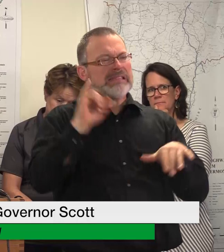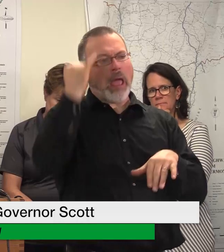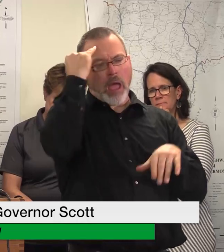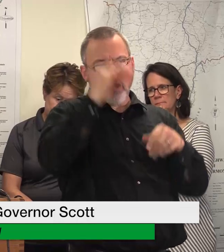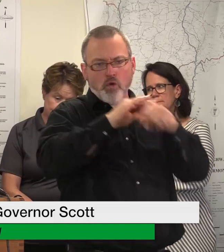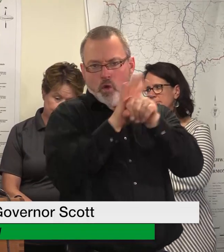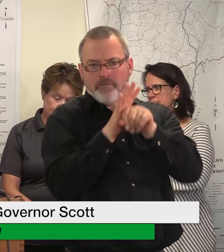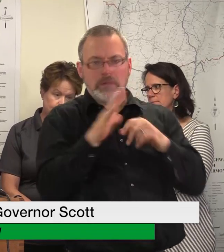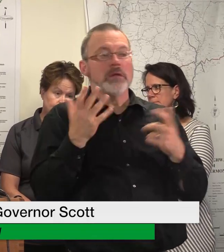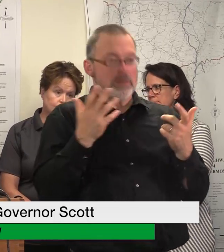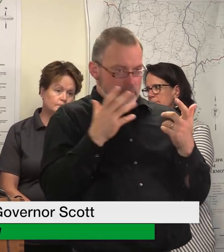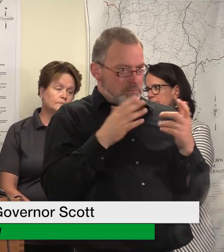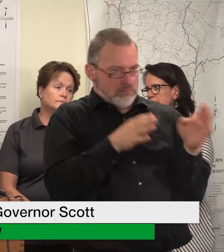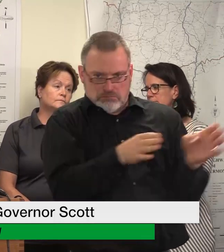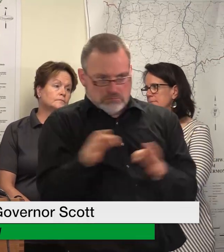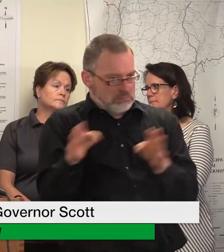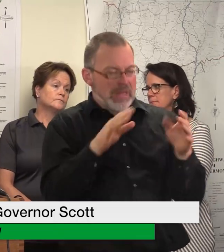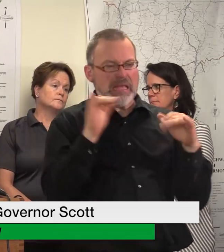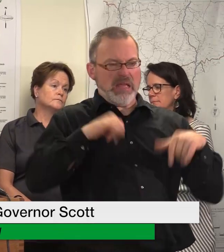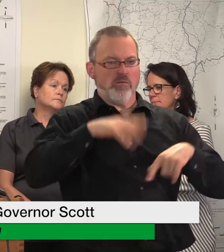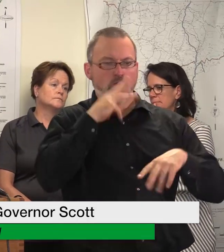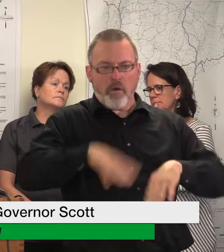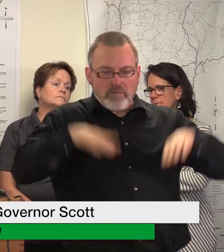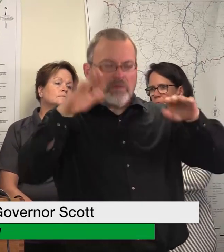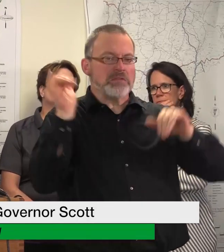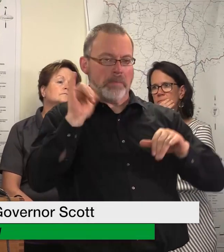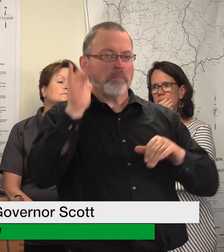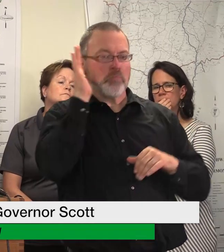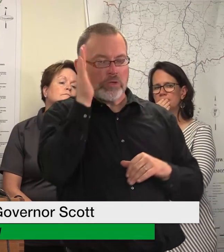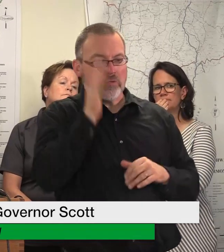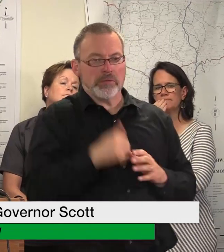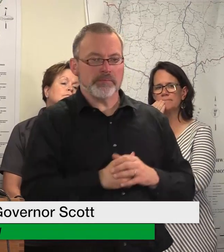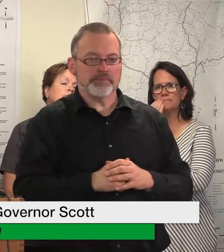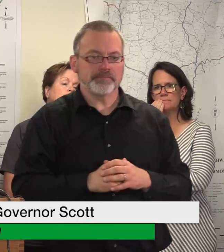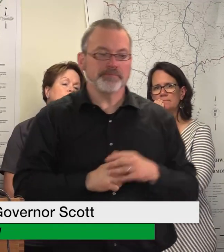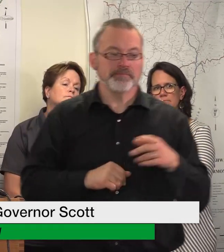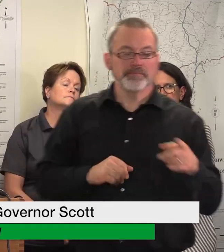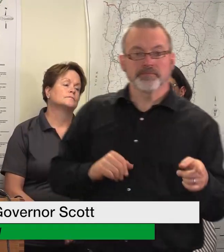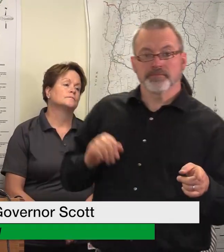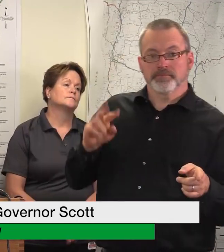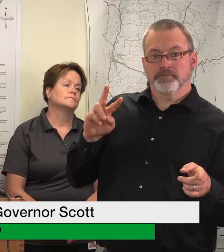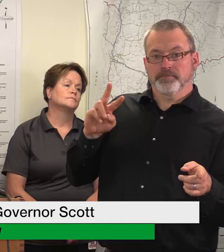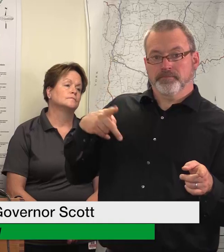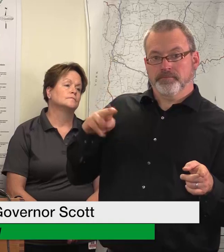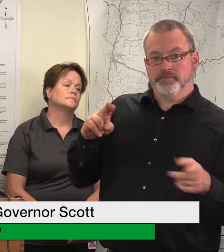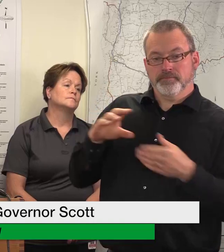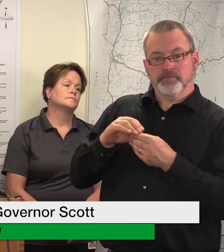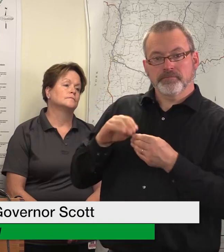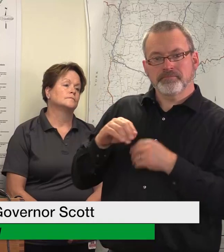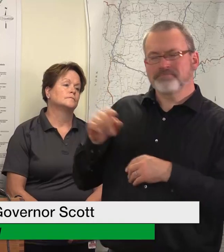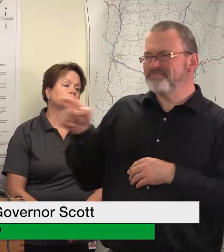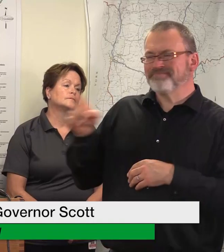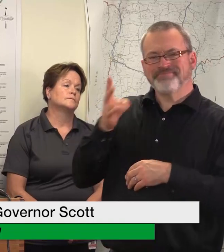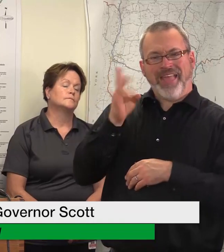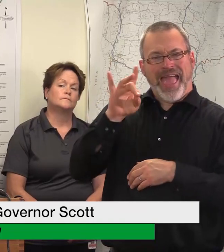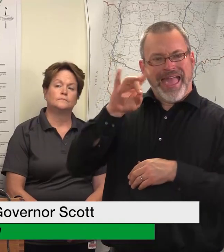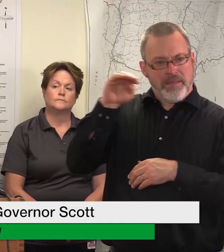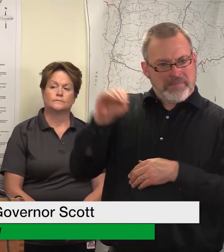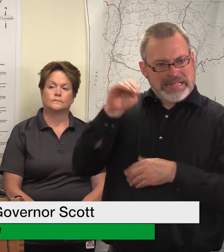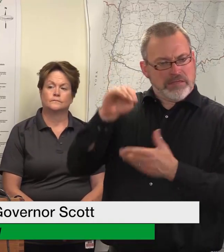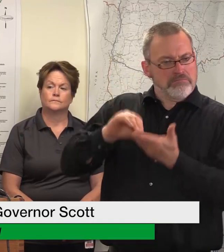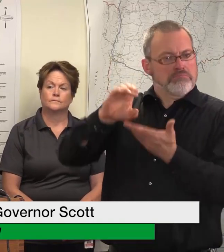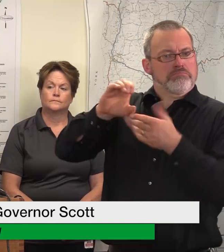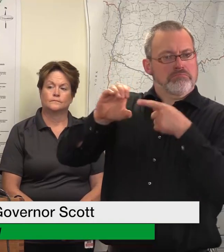this. You mentioned a $78 million upgrade in the state's revenue picture. Did you say all that money basically is already accounted